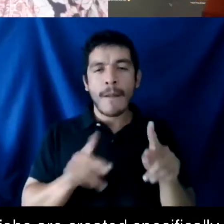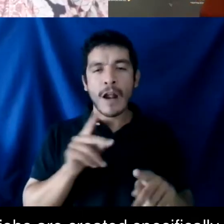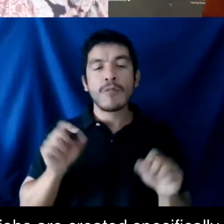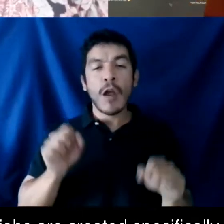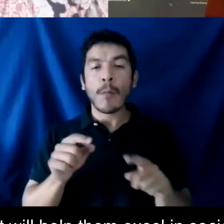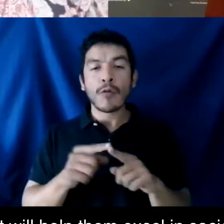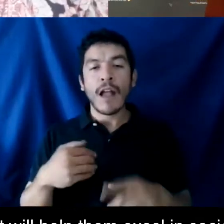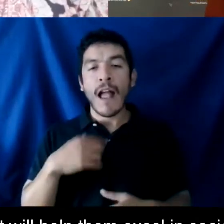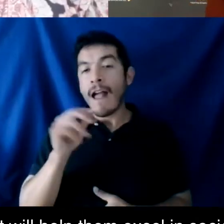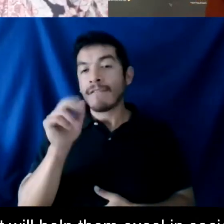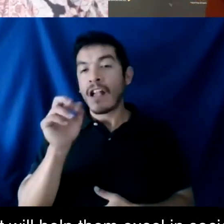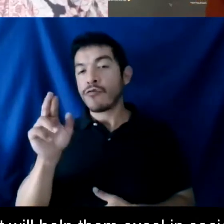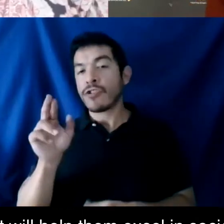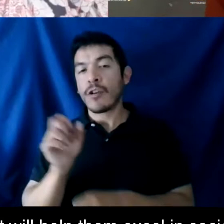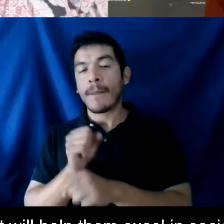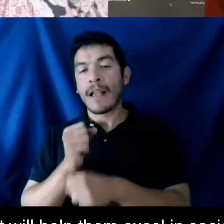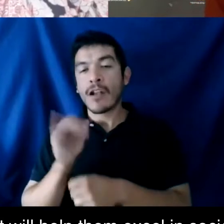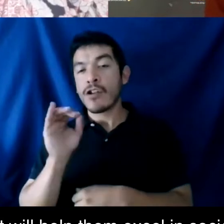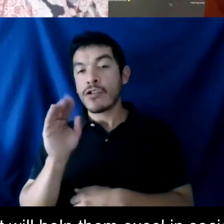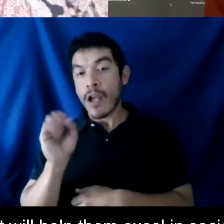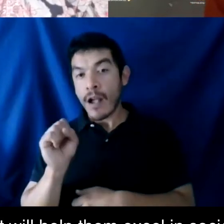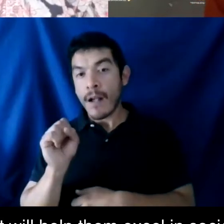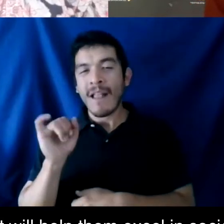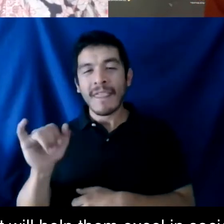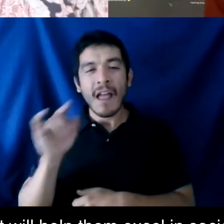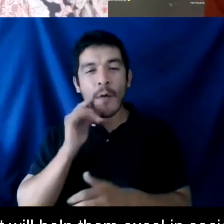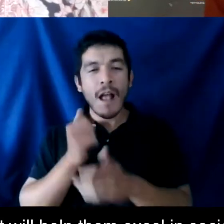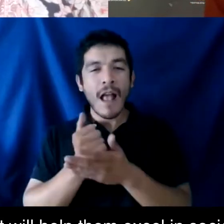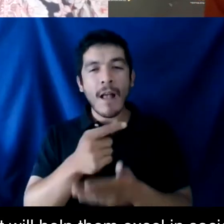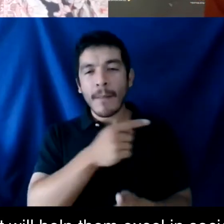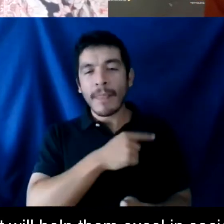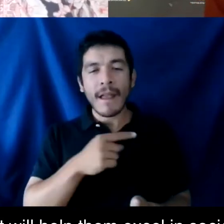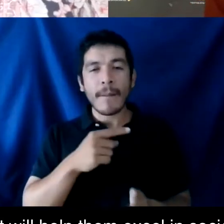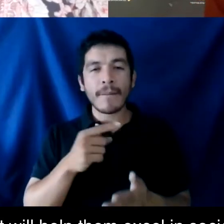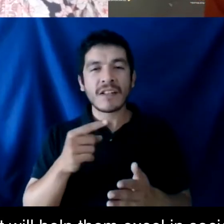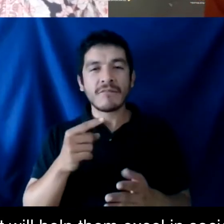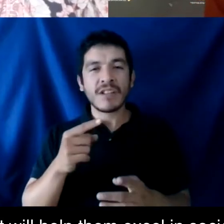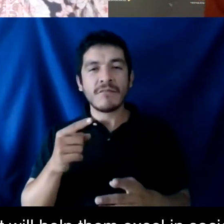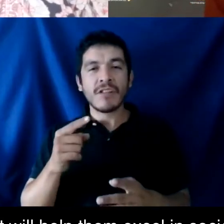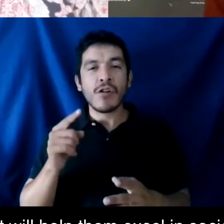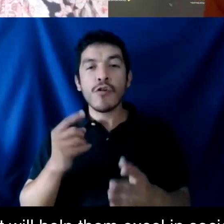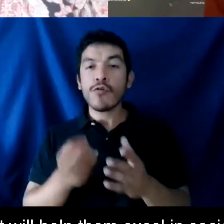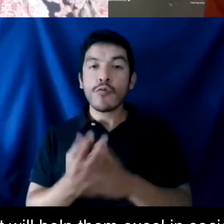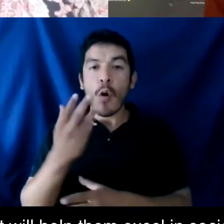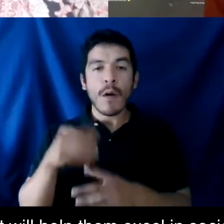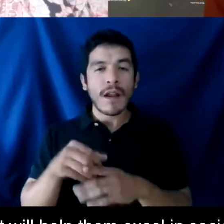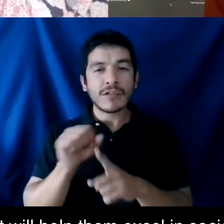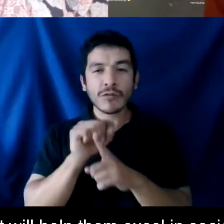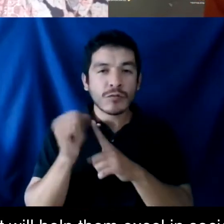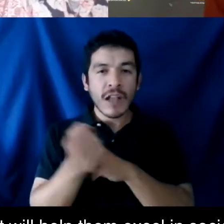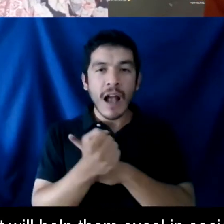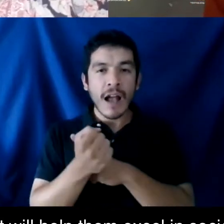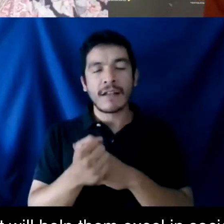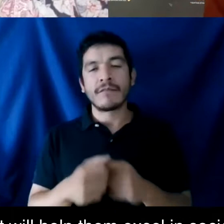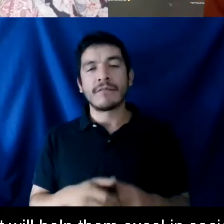career making jobs that will help them excel in society and influence policy and society in general.